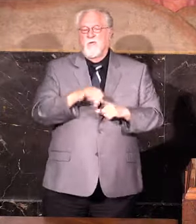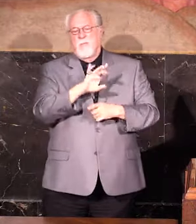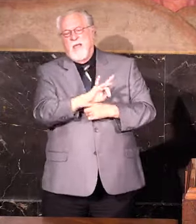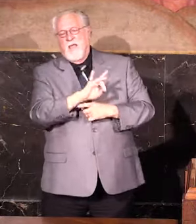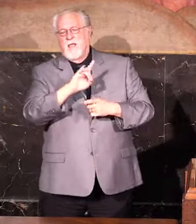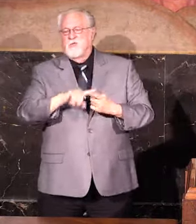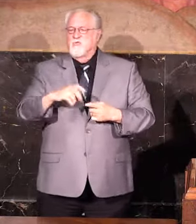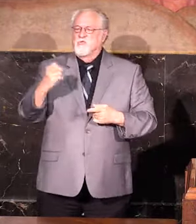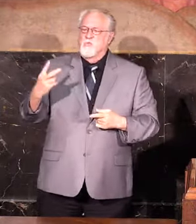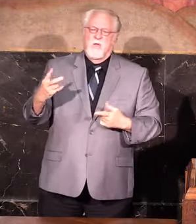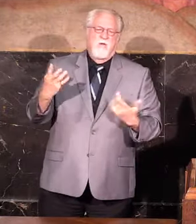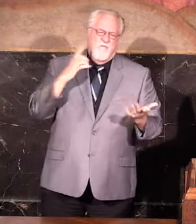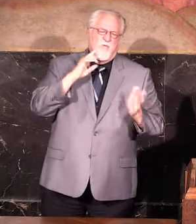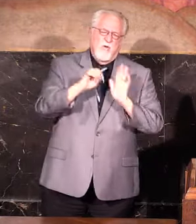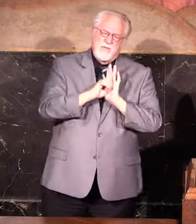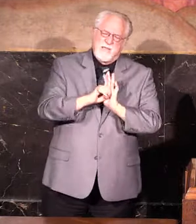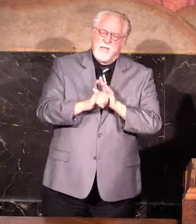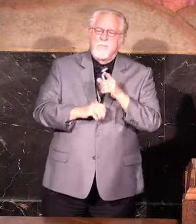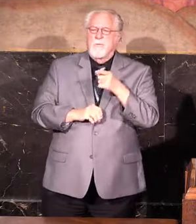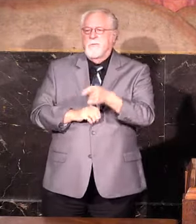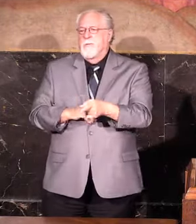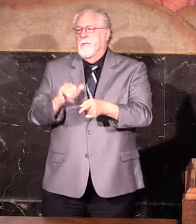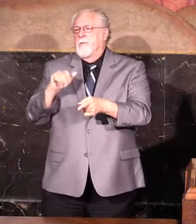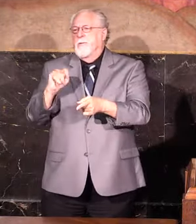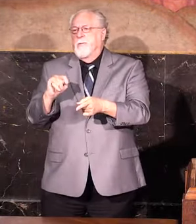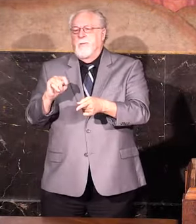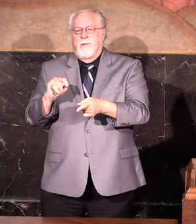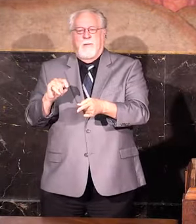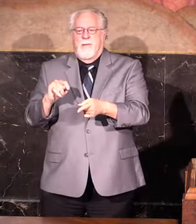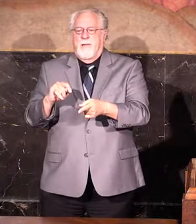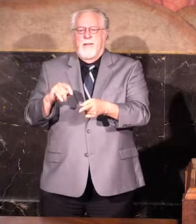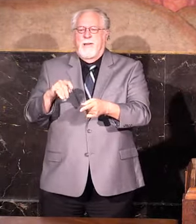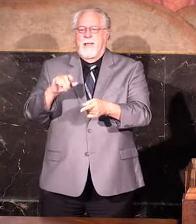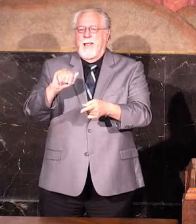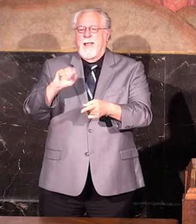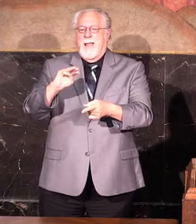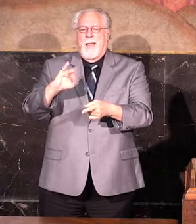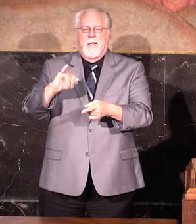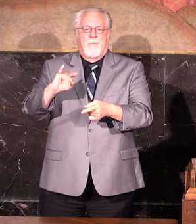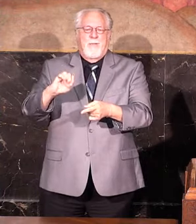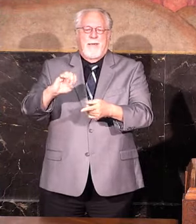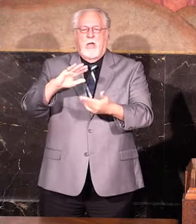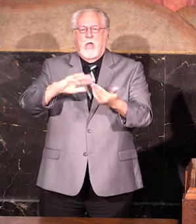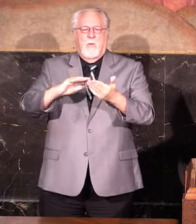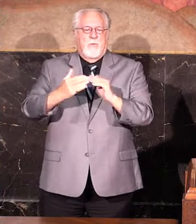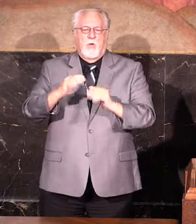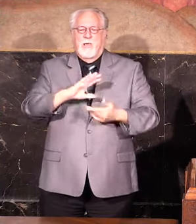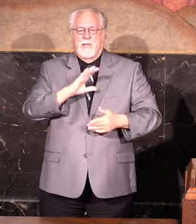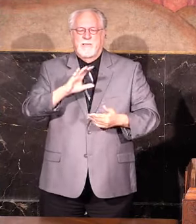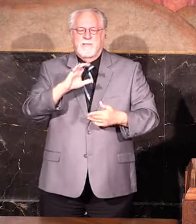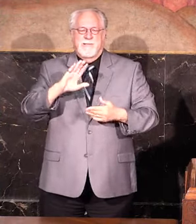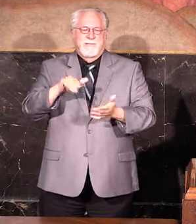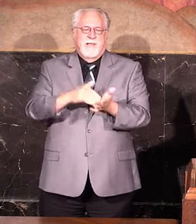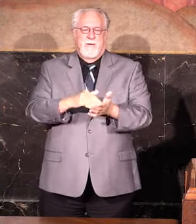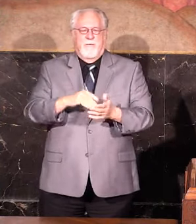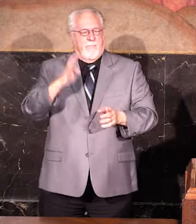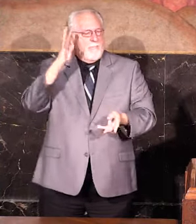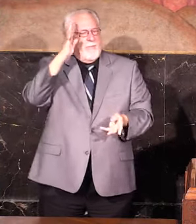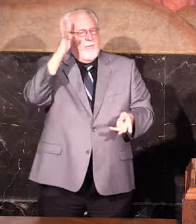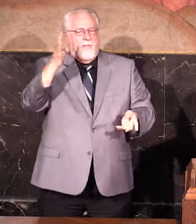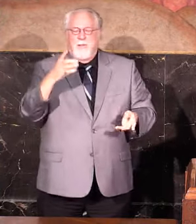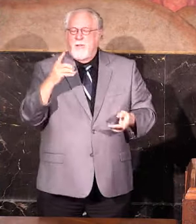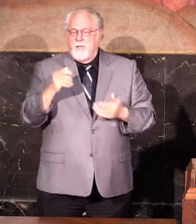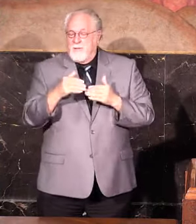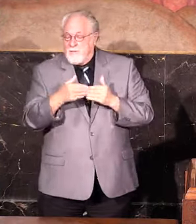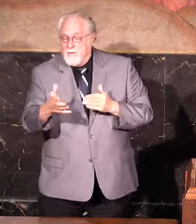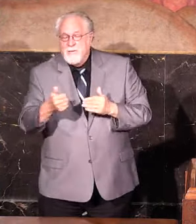to 12 p.m., for example, at the Amy Community Center. I just made that up. For the next several days or whatever,